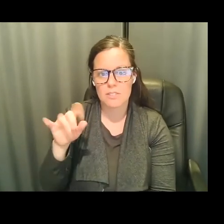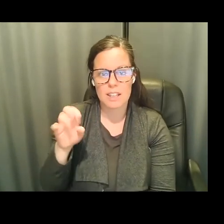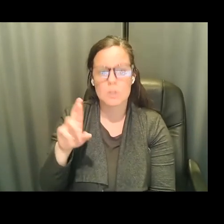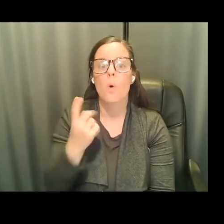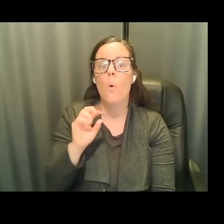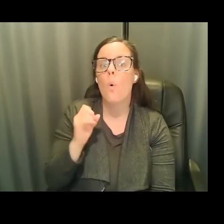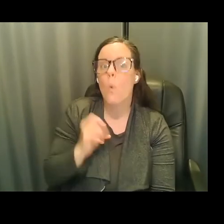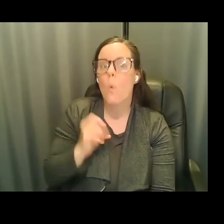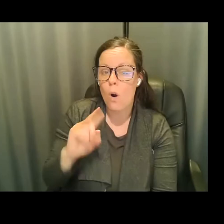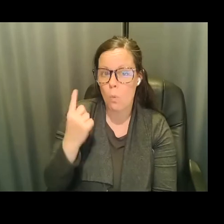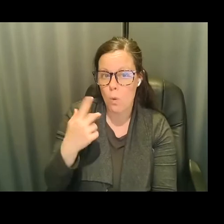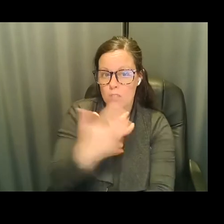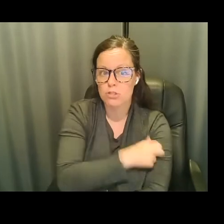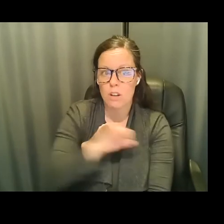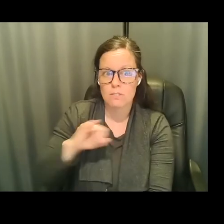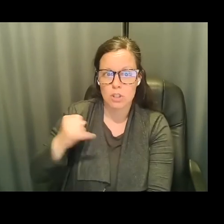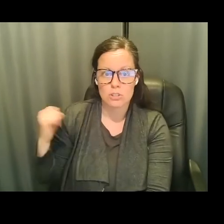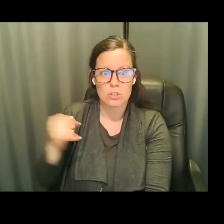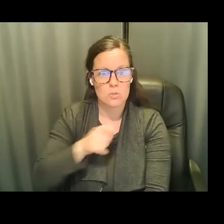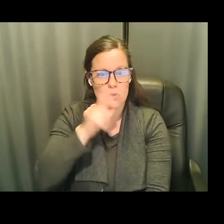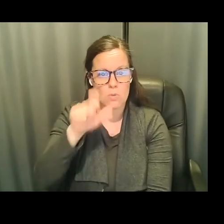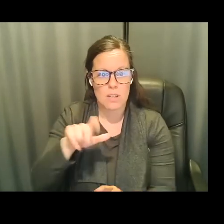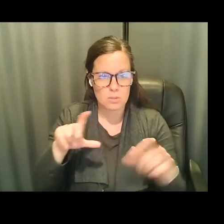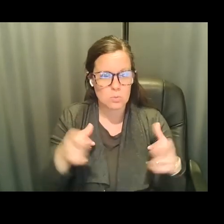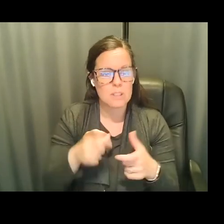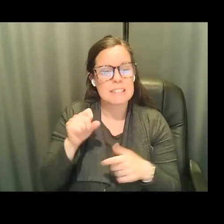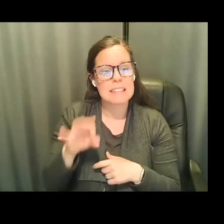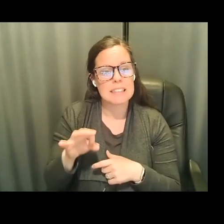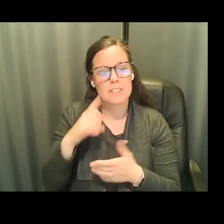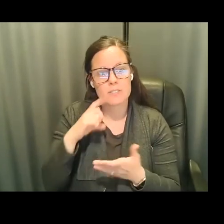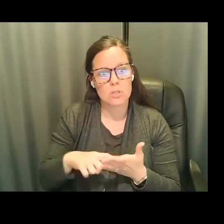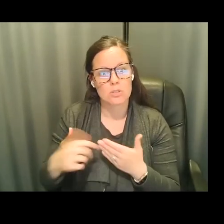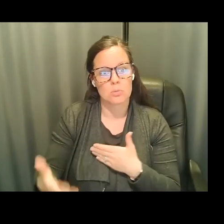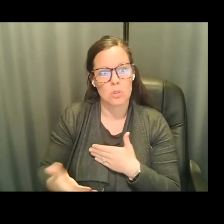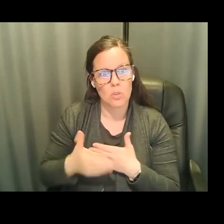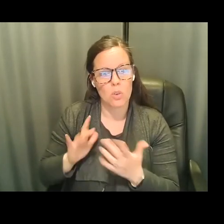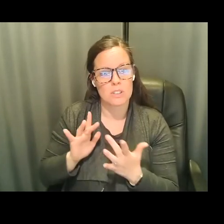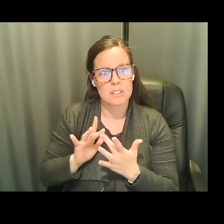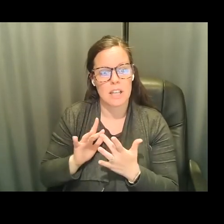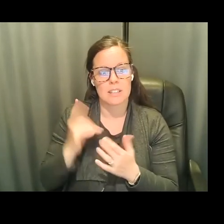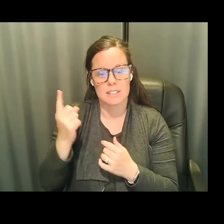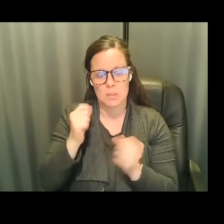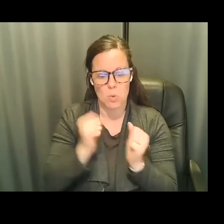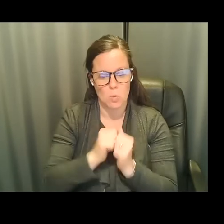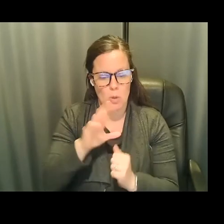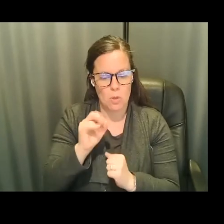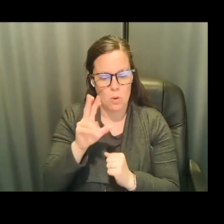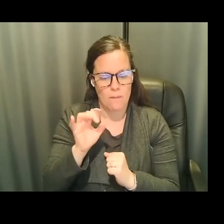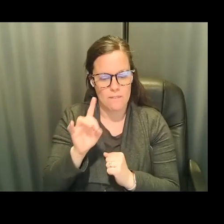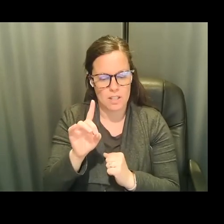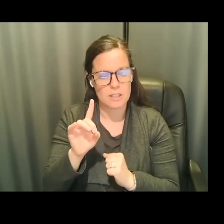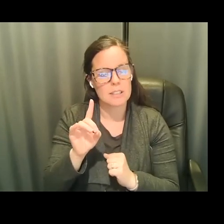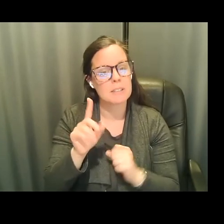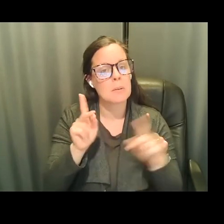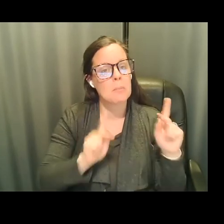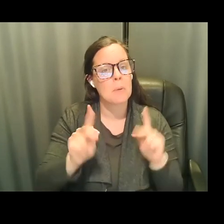Johnson, you will not need to quarantine if you are found to have been a close contact of someone with COVID. Individuals who